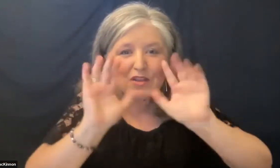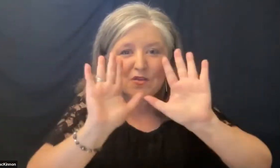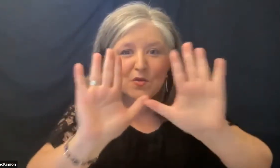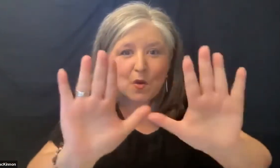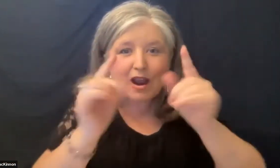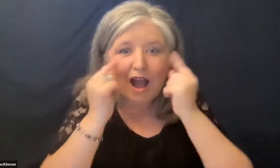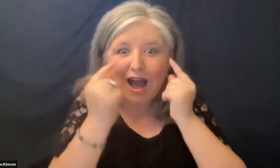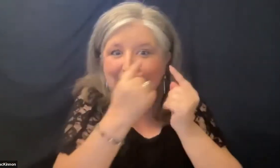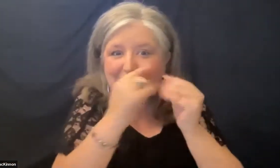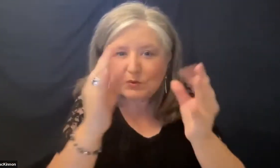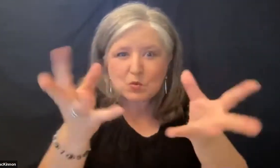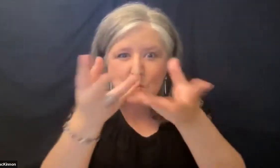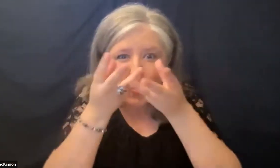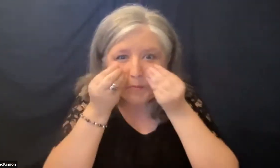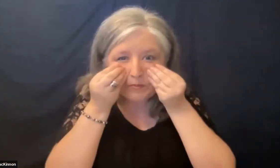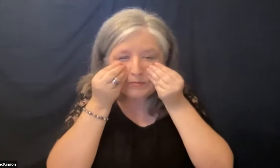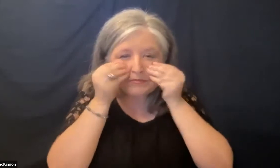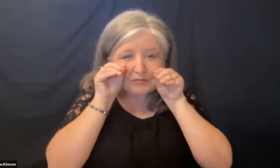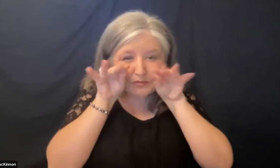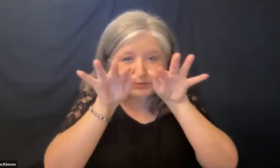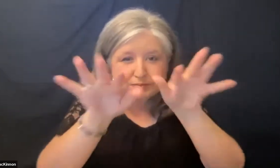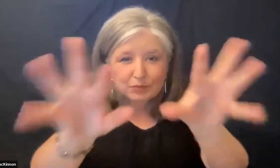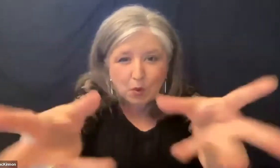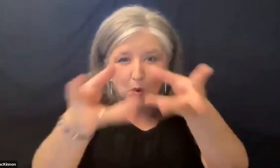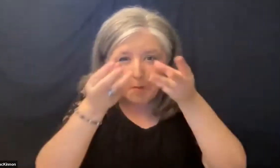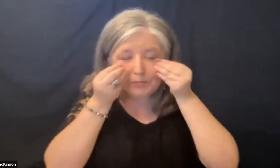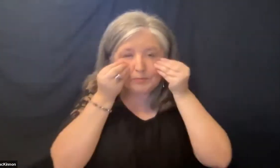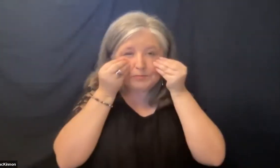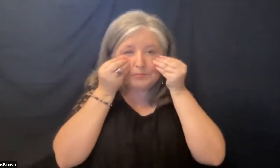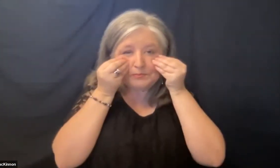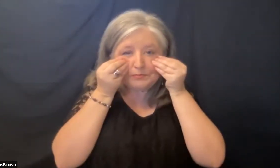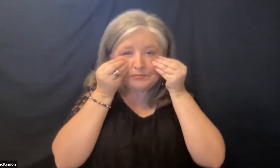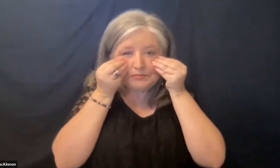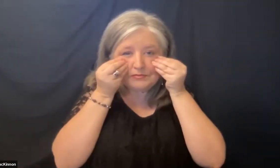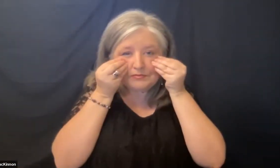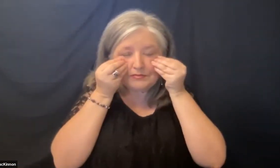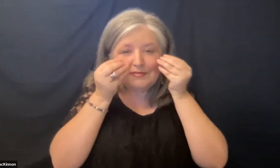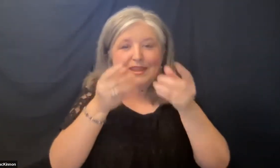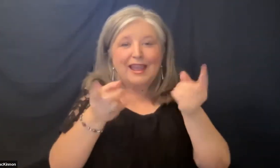and you will have a feast for your eyes to absorb and take in.